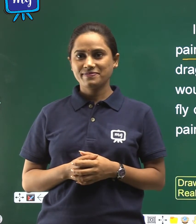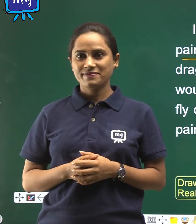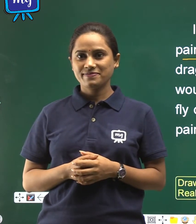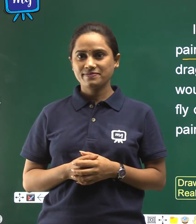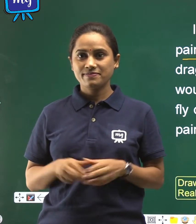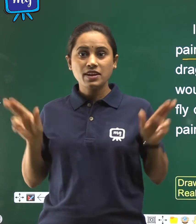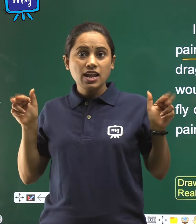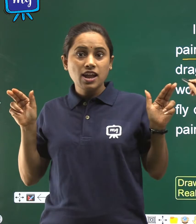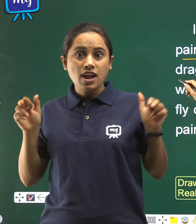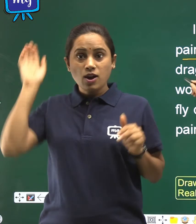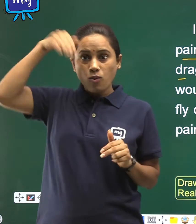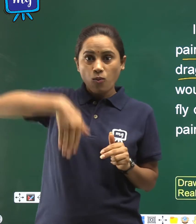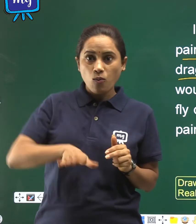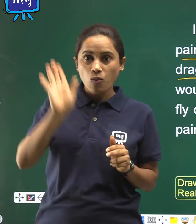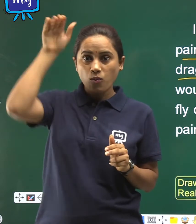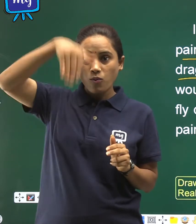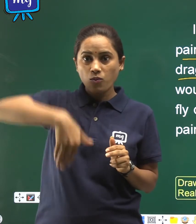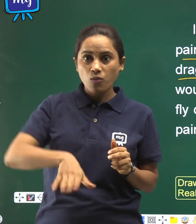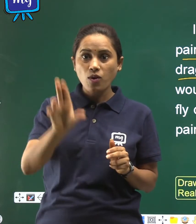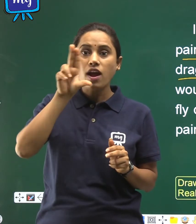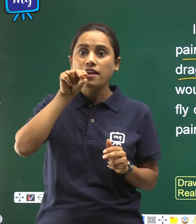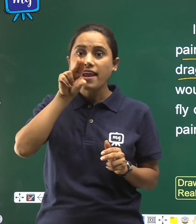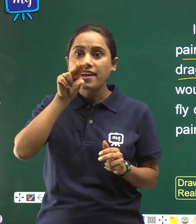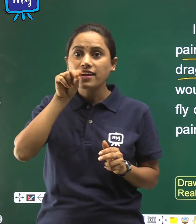a dragon's eye,